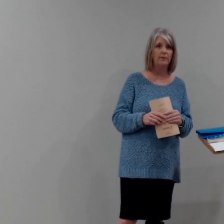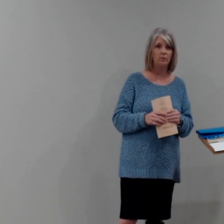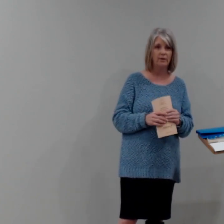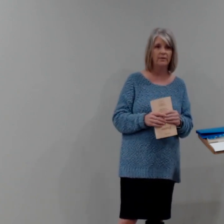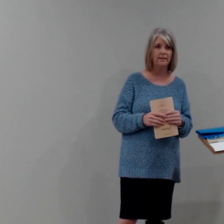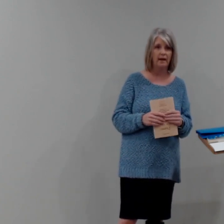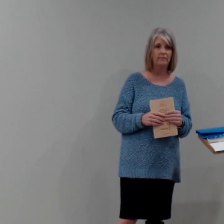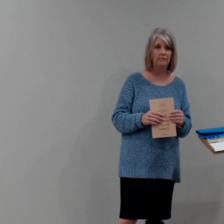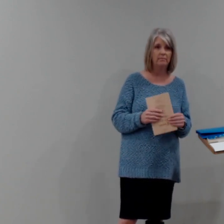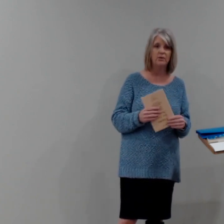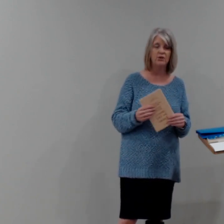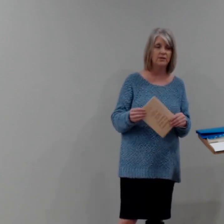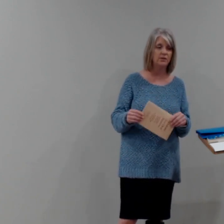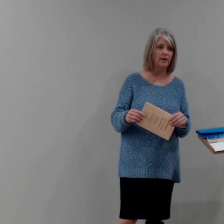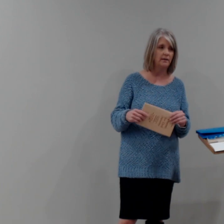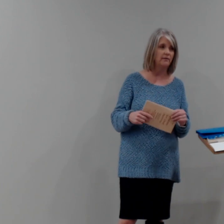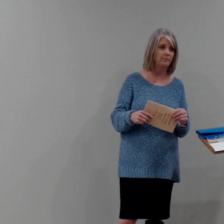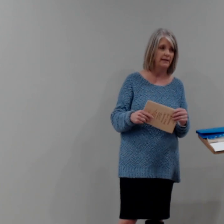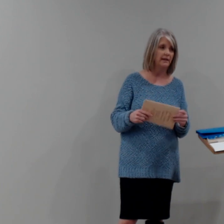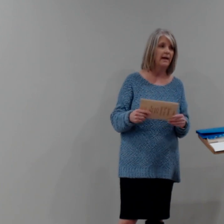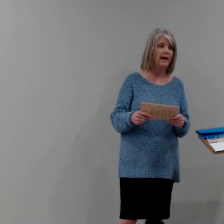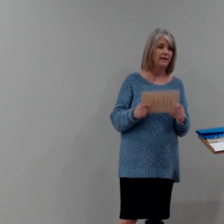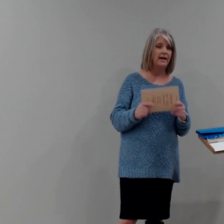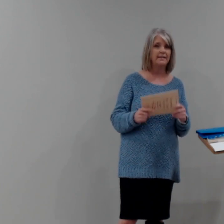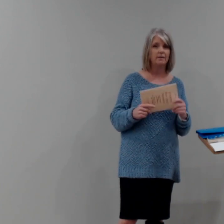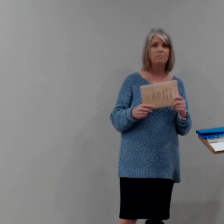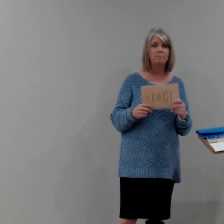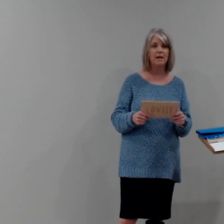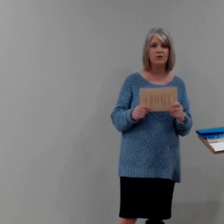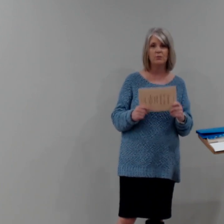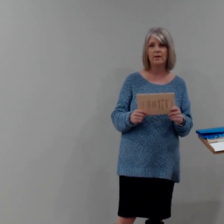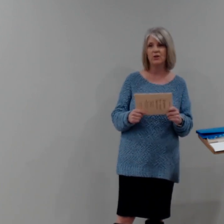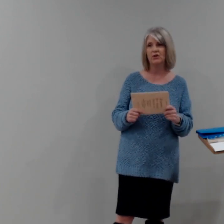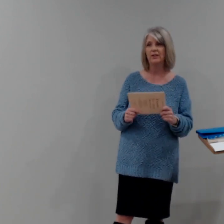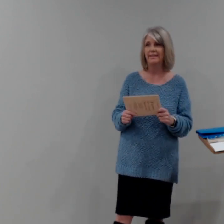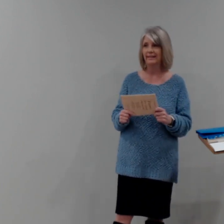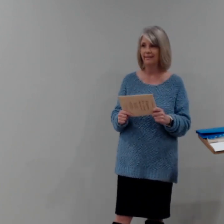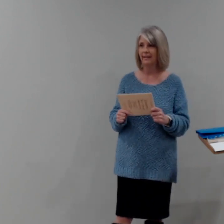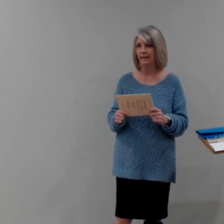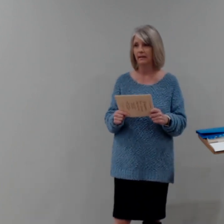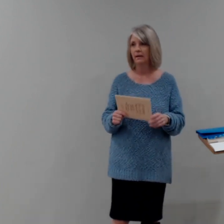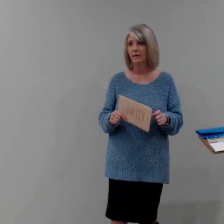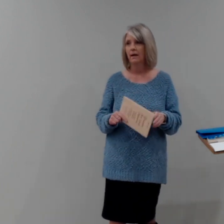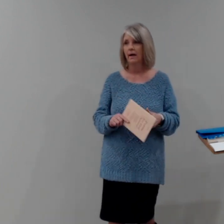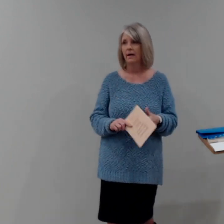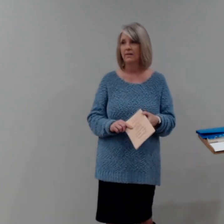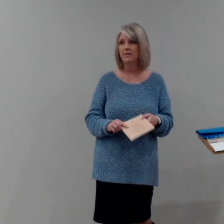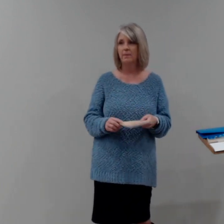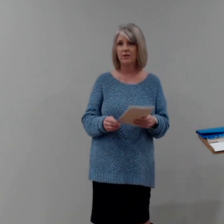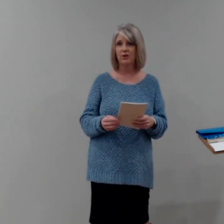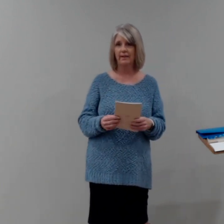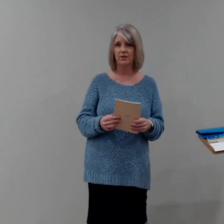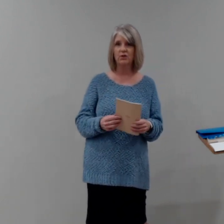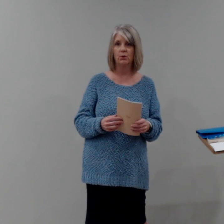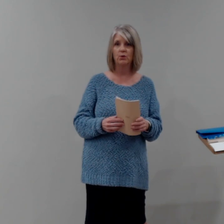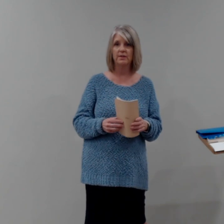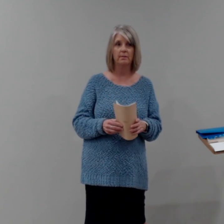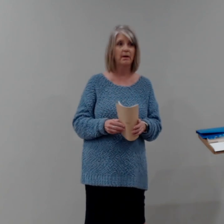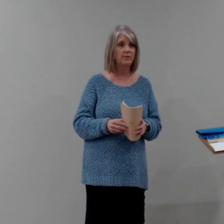with the deaf. There's just not enough men. And that's a much, much needed thing, especially in the schools, in the public